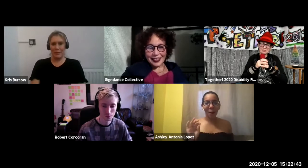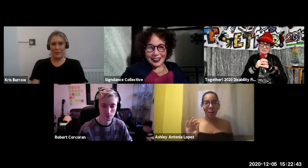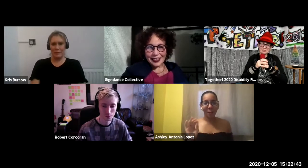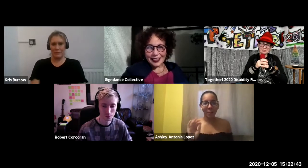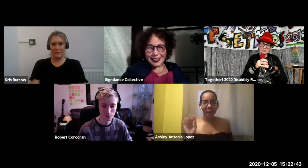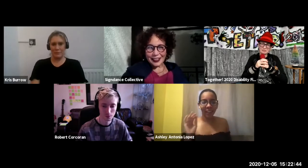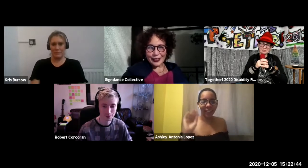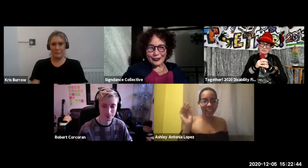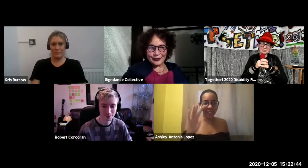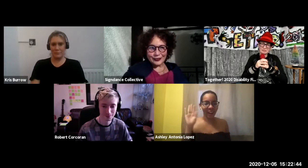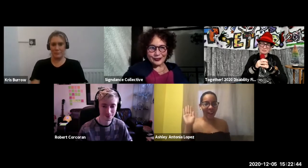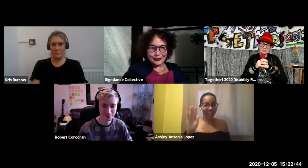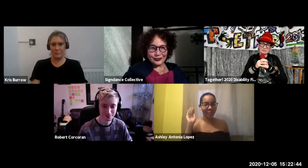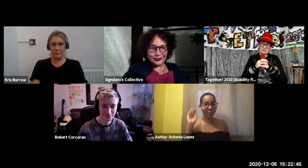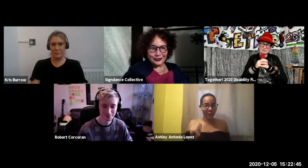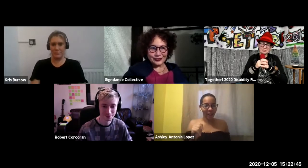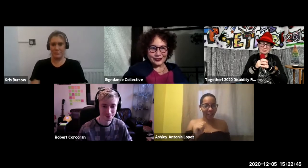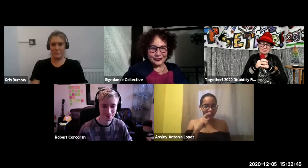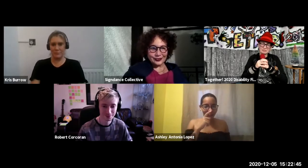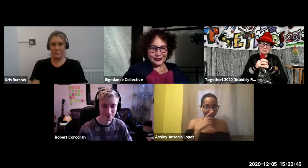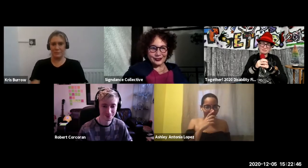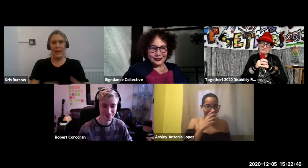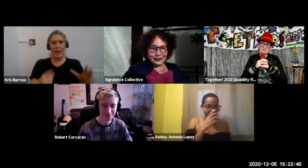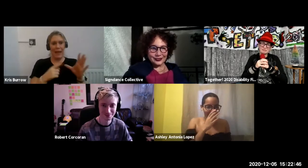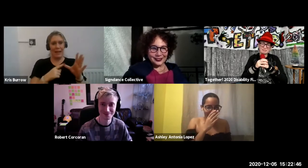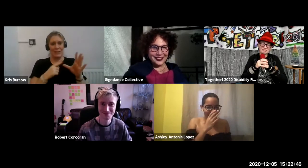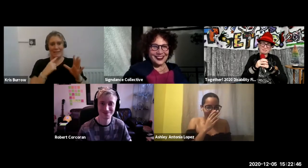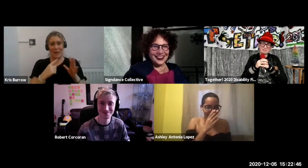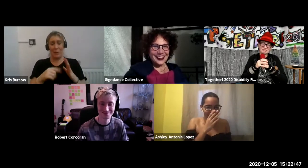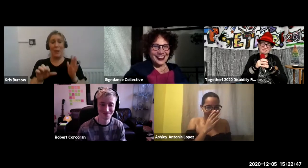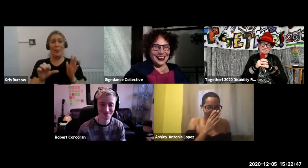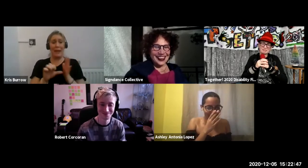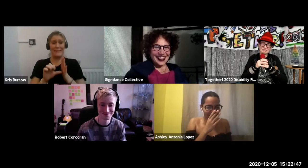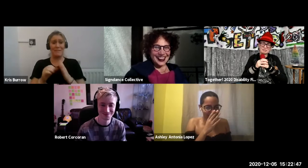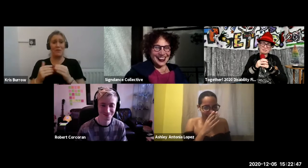Okay, Rob. That's very hard to follow.